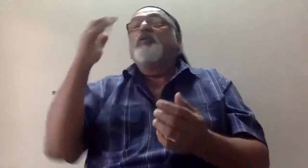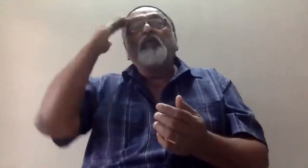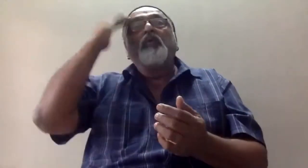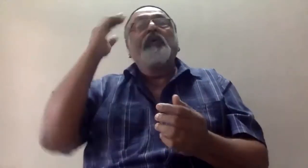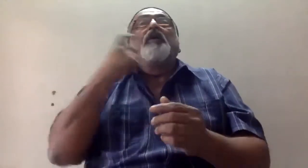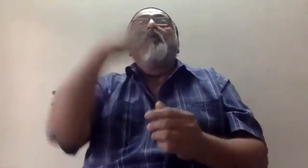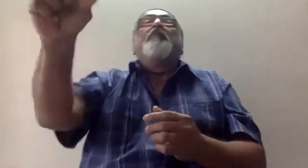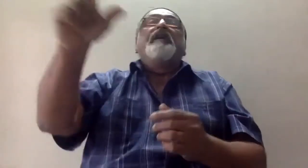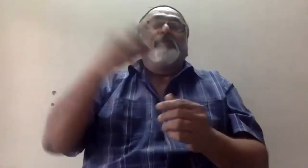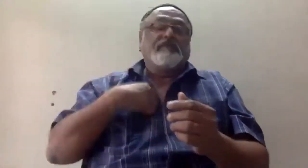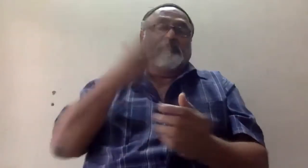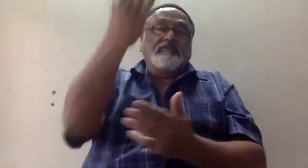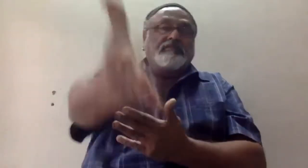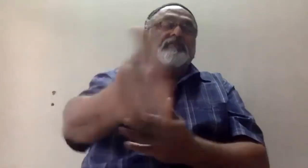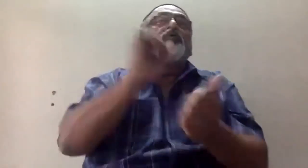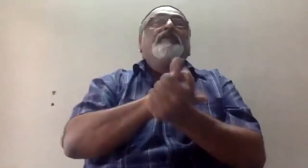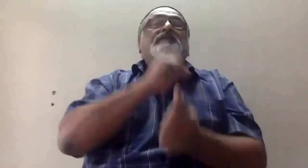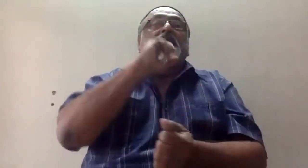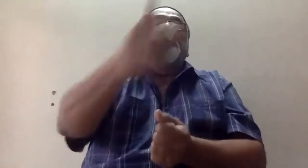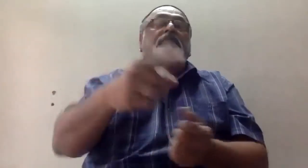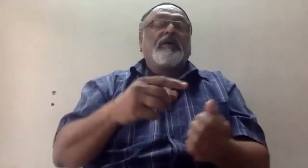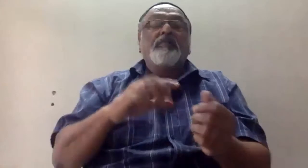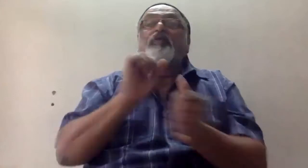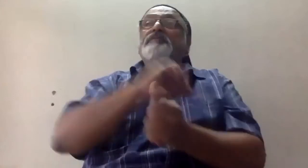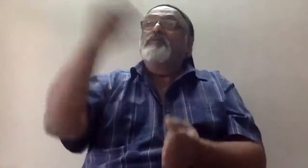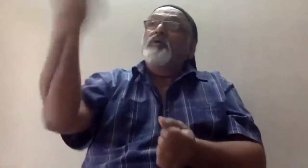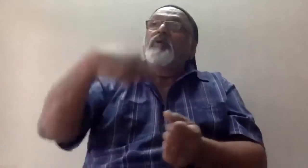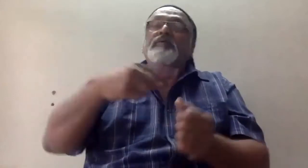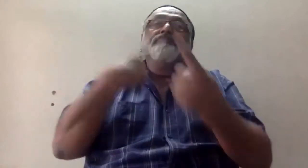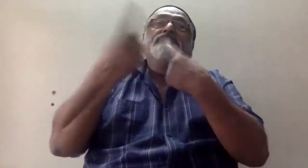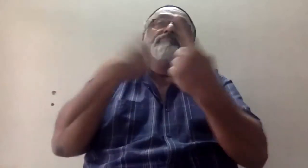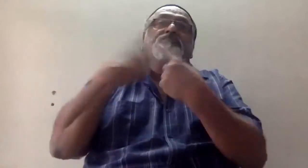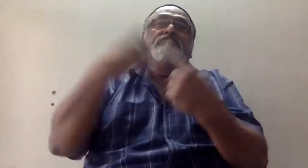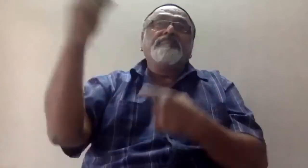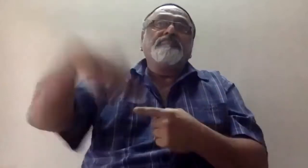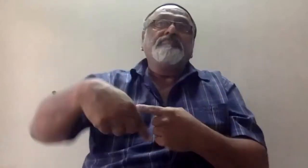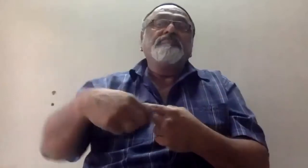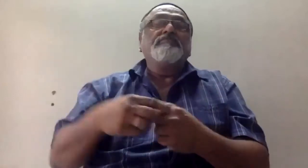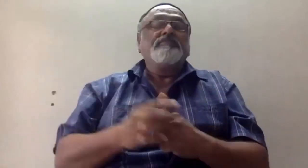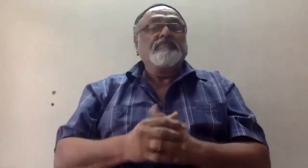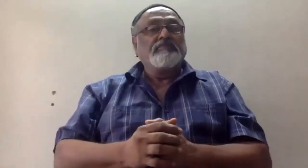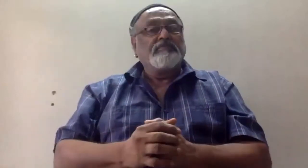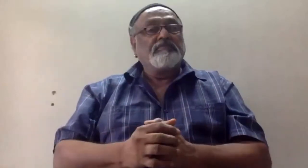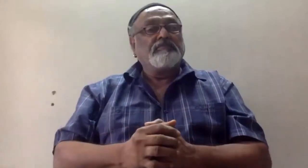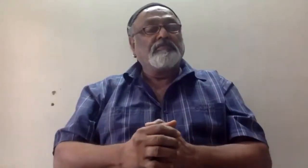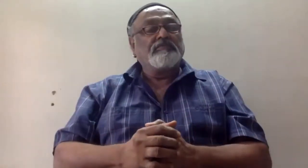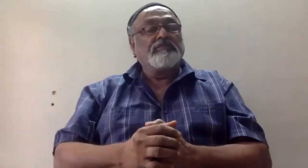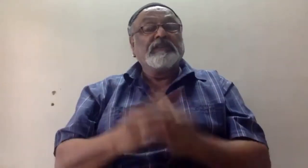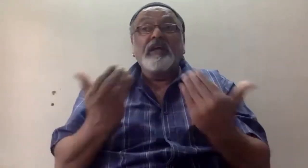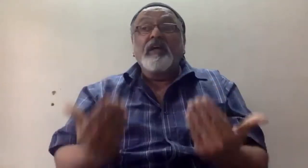him, then police will call him for interrogation in the police station. Now in police station, overall